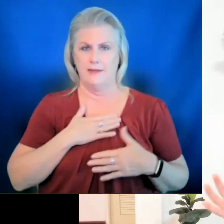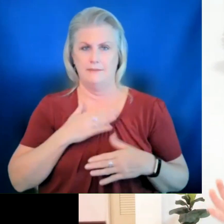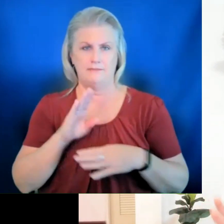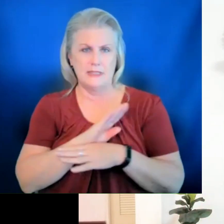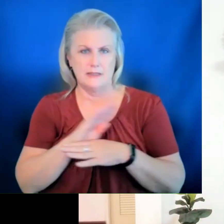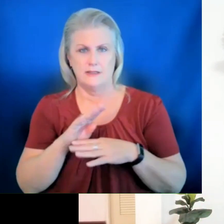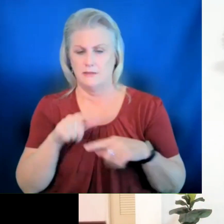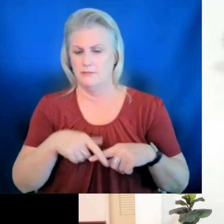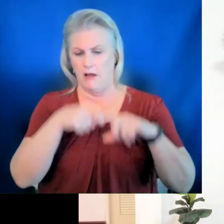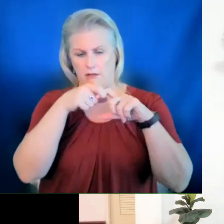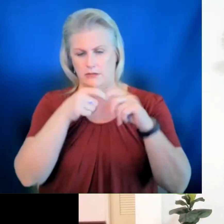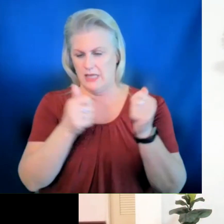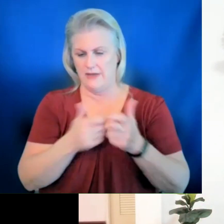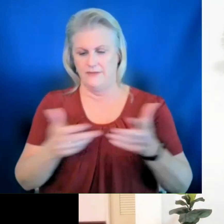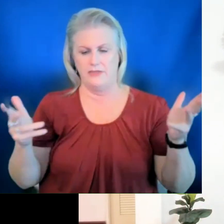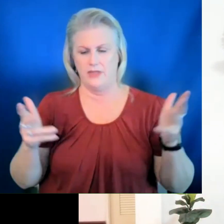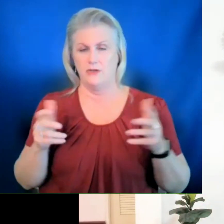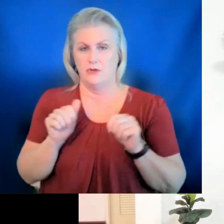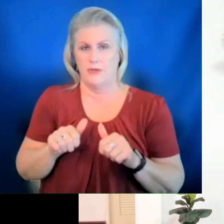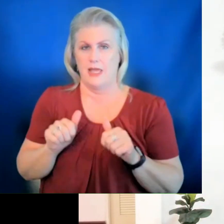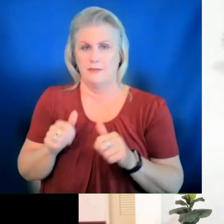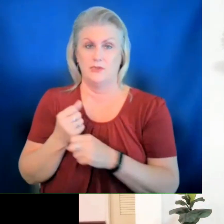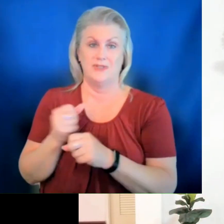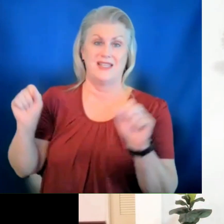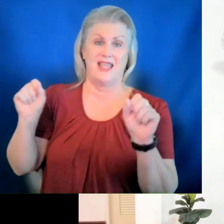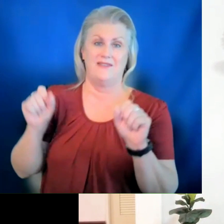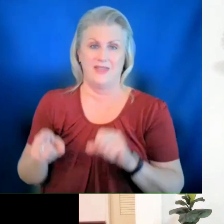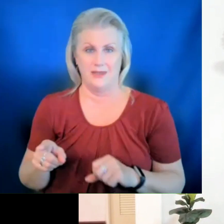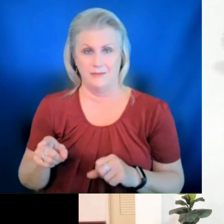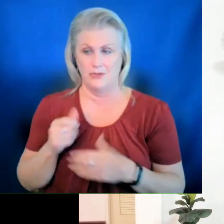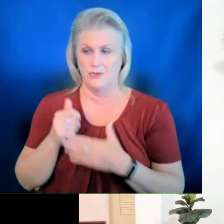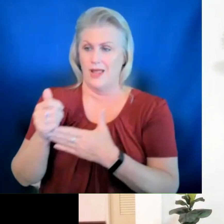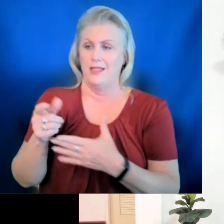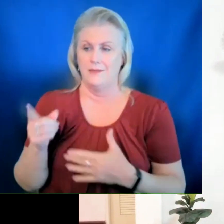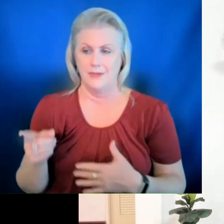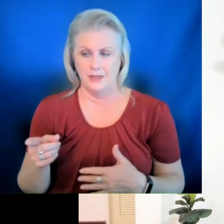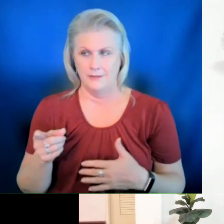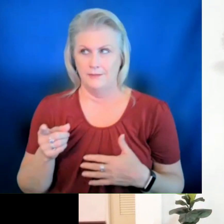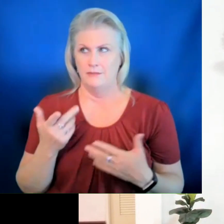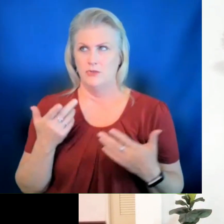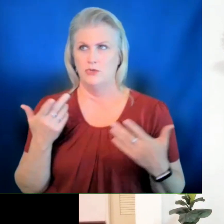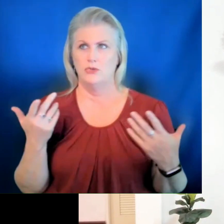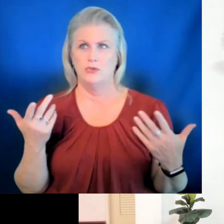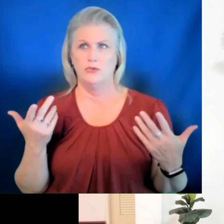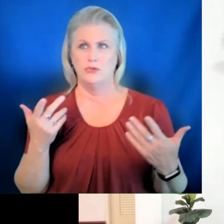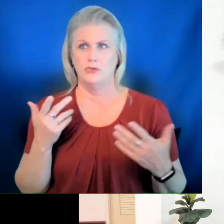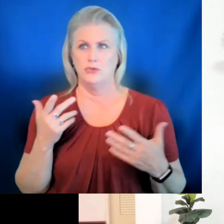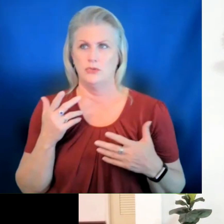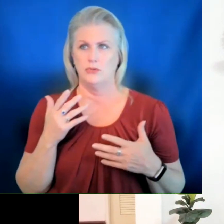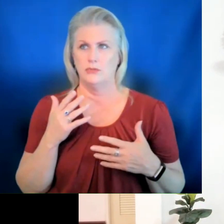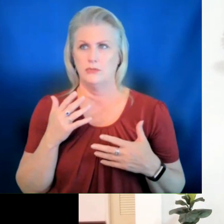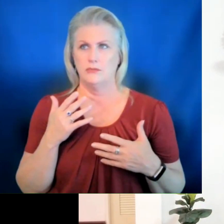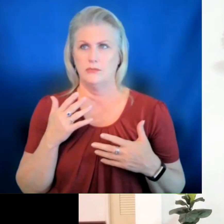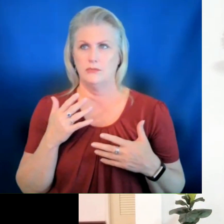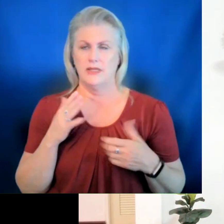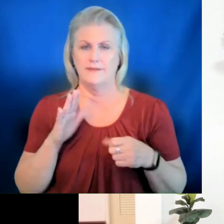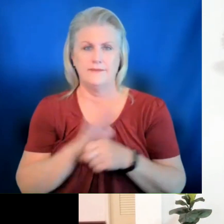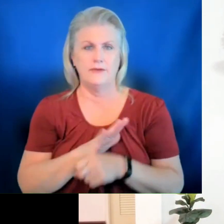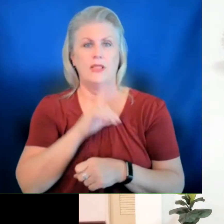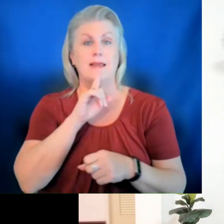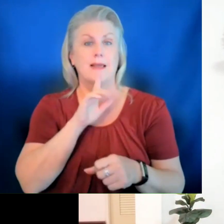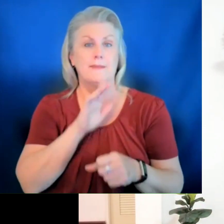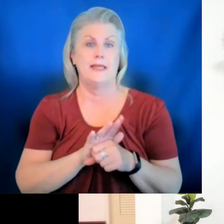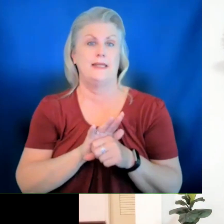business to be able to save him, to help him, to